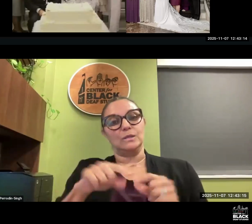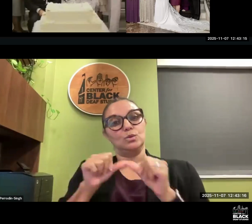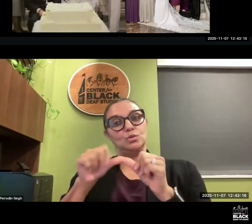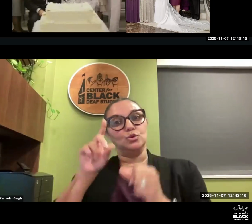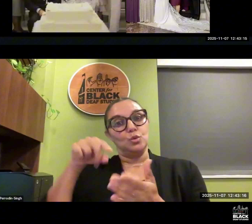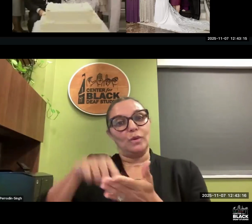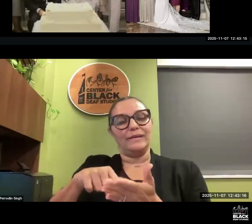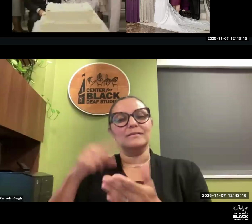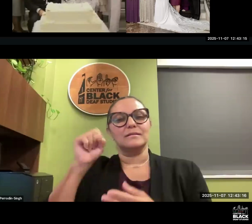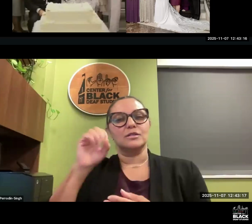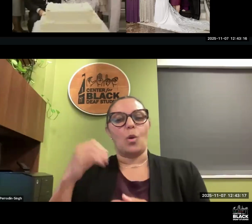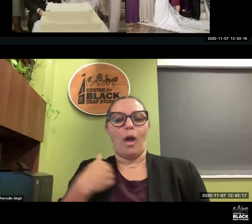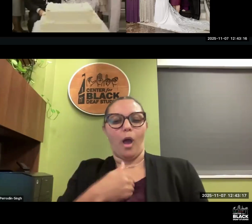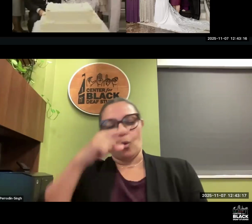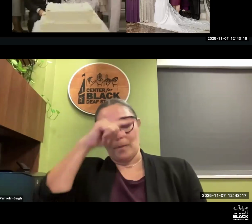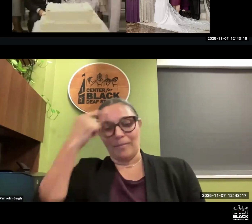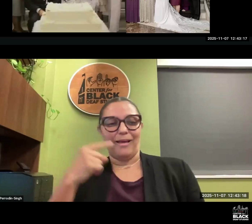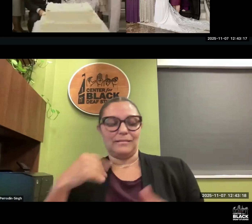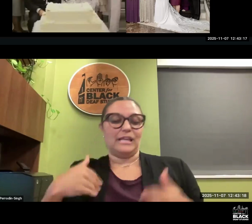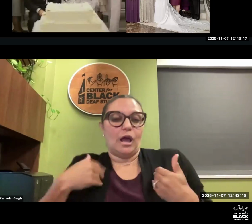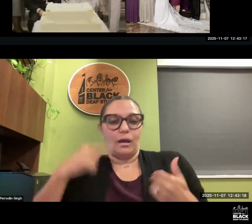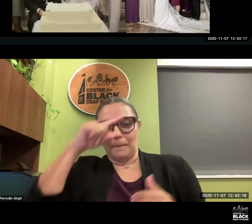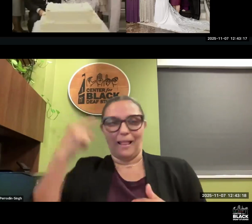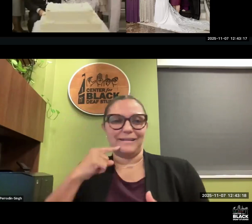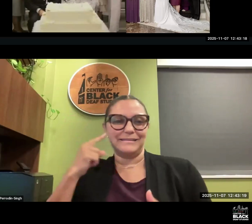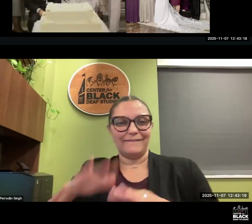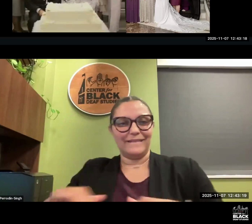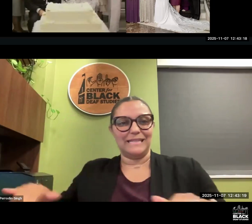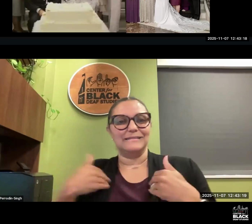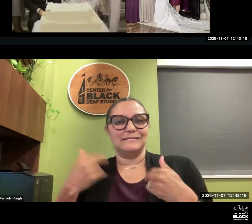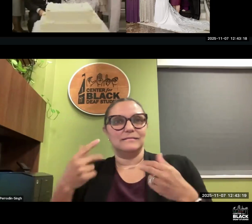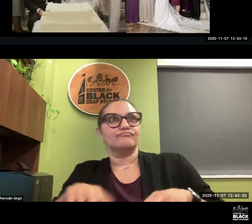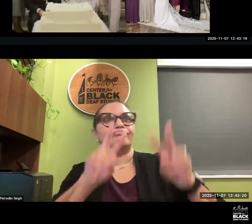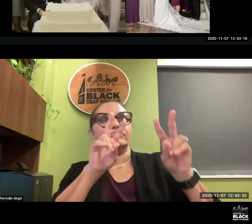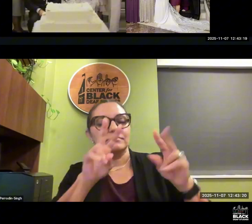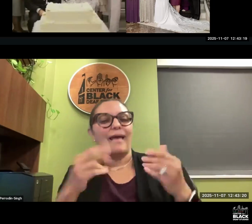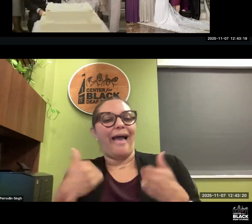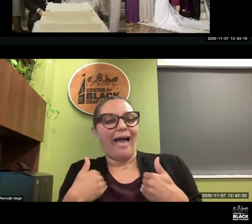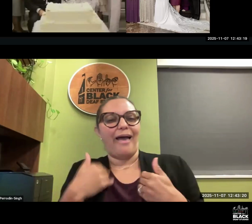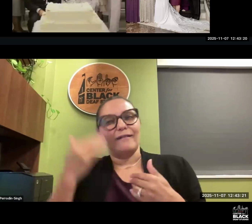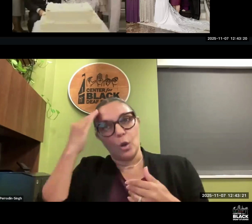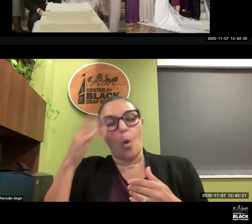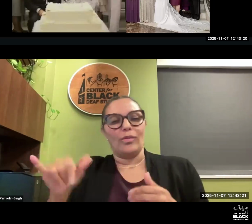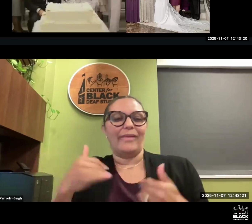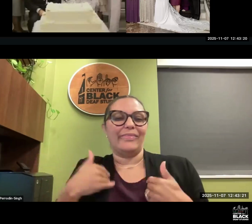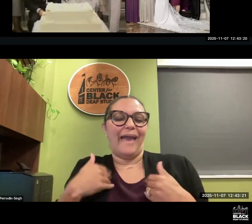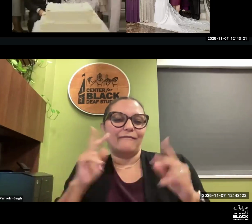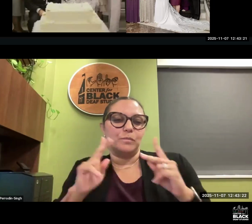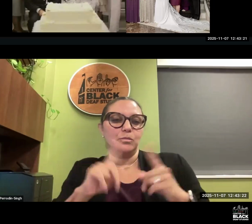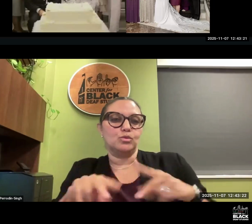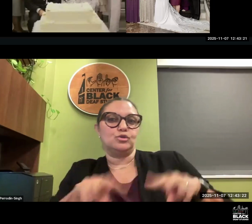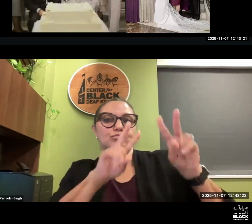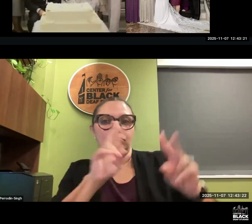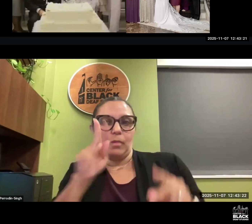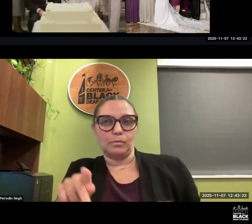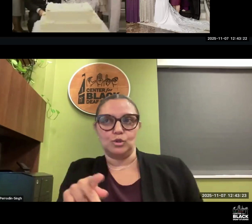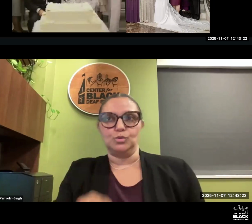deaf women in their lives and improve their overall quality. It's really important for young Black children to have